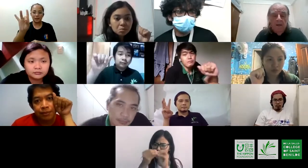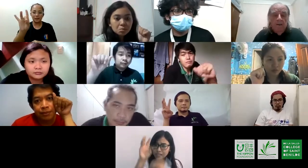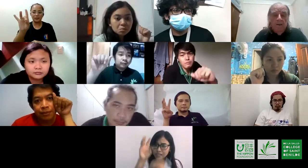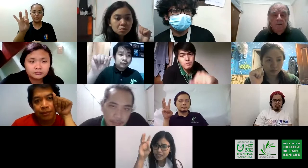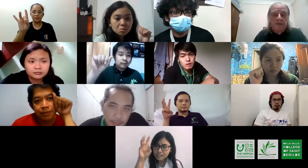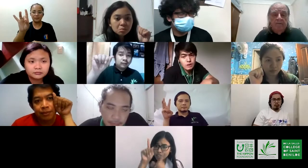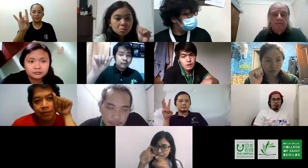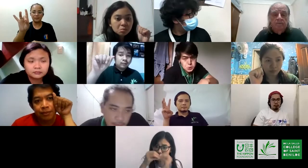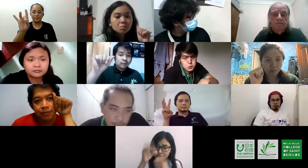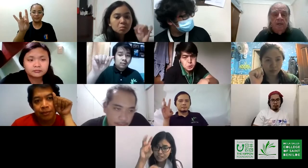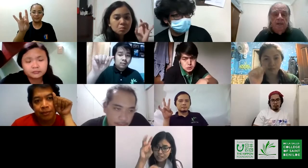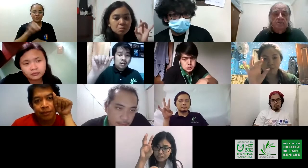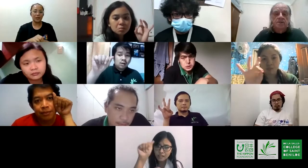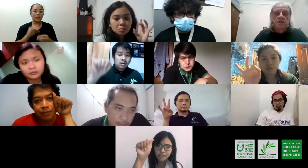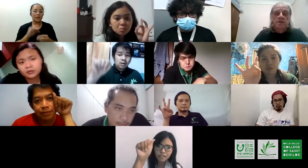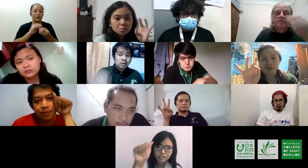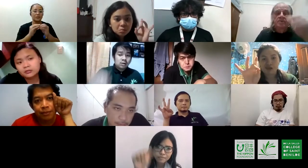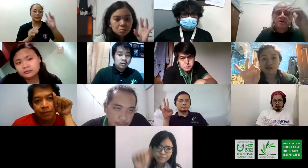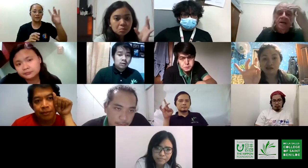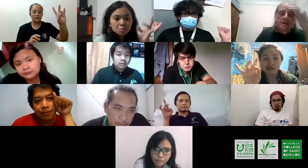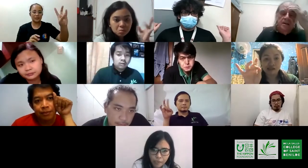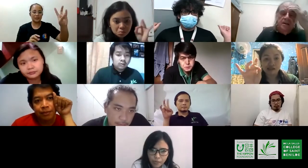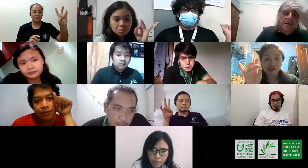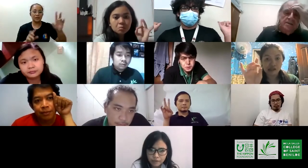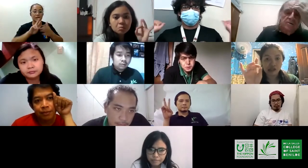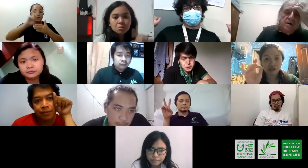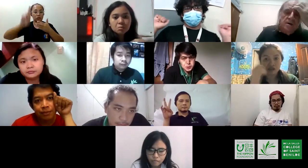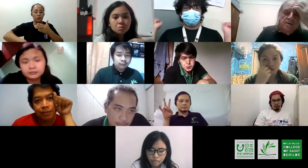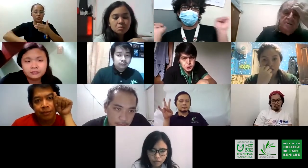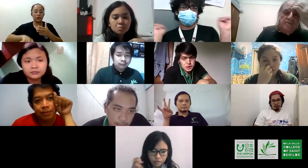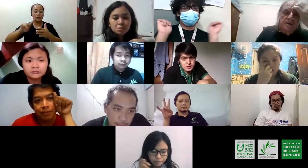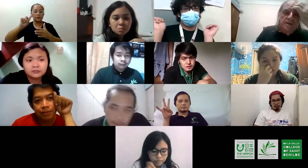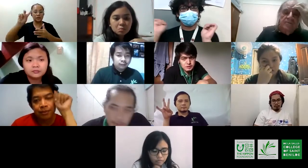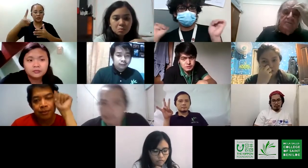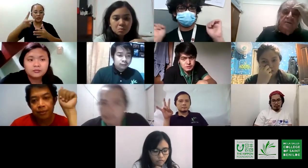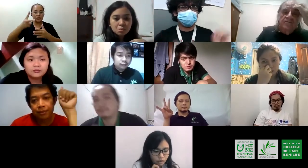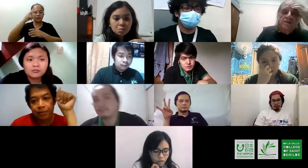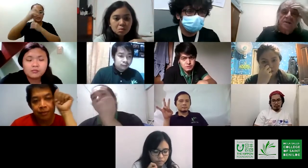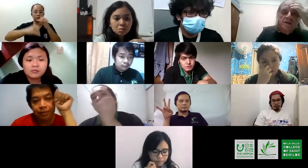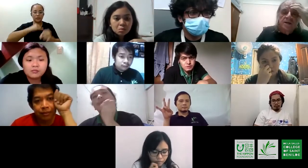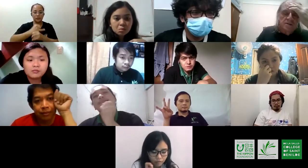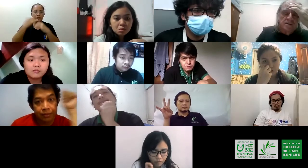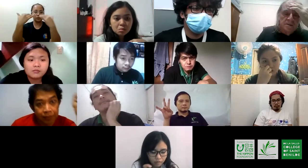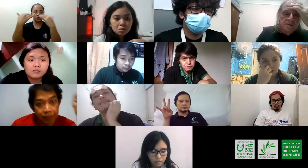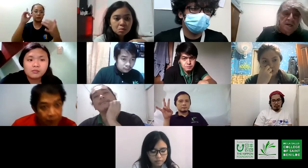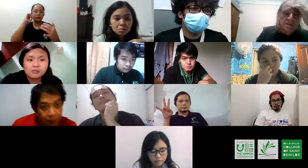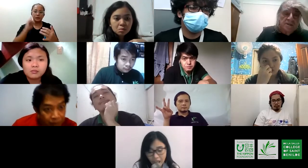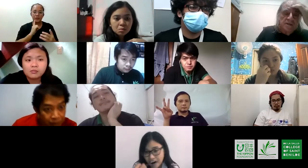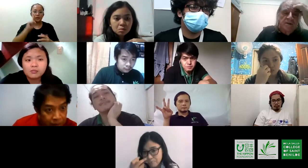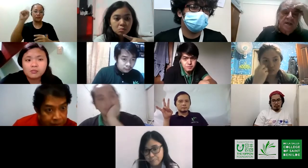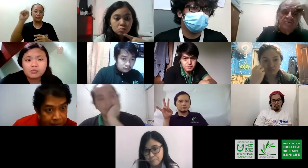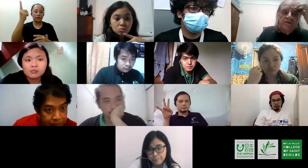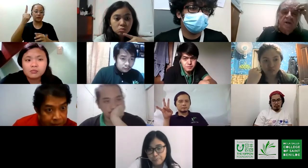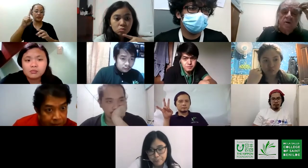Number seven, as a result of the Second International Congress of the Deaf, the first National Association of the Deaf in the